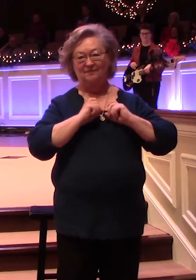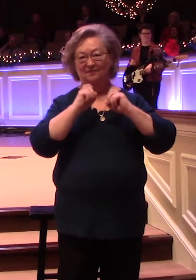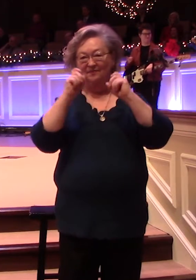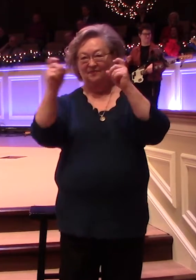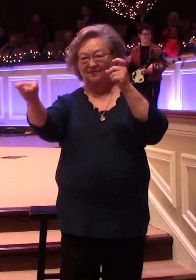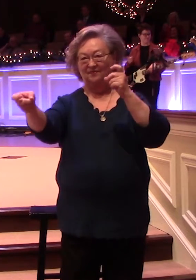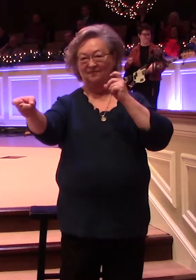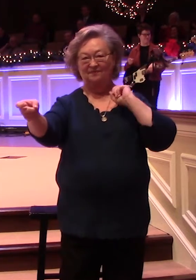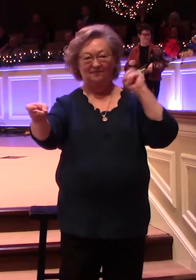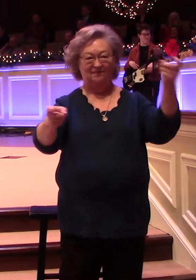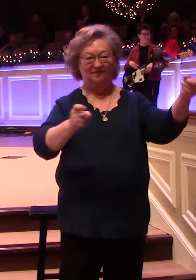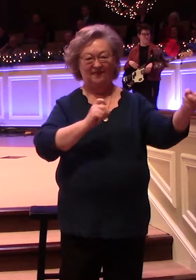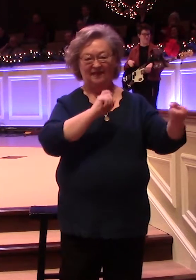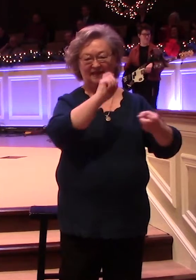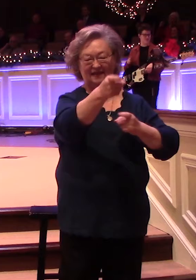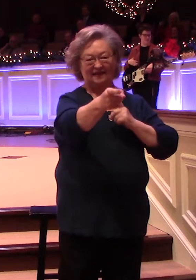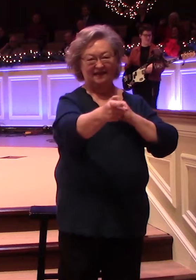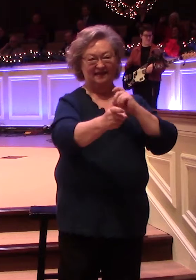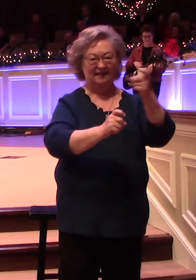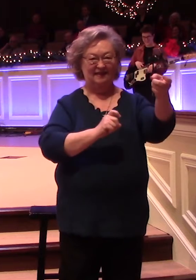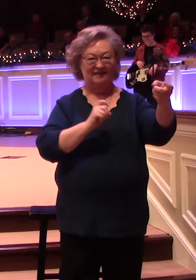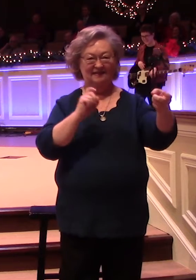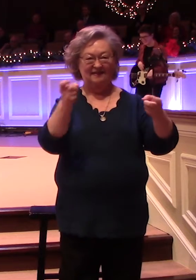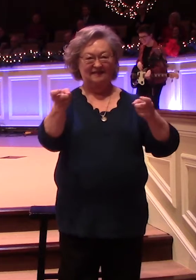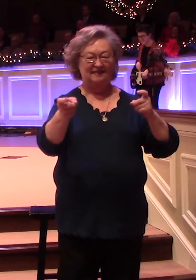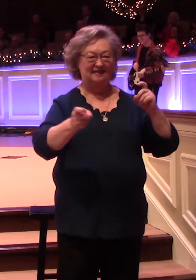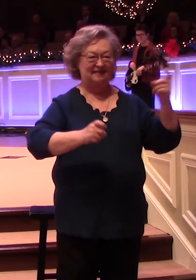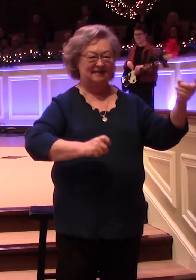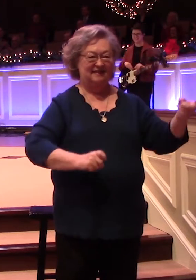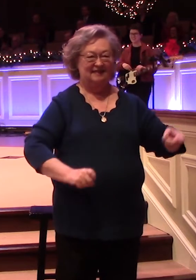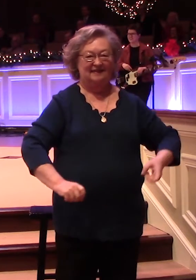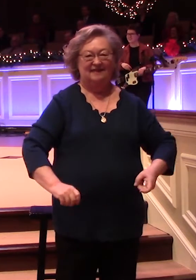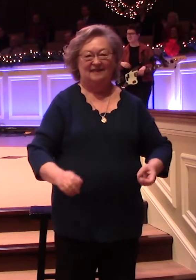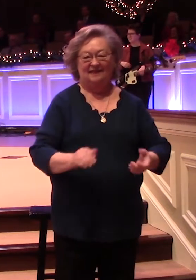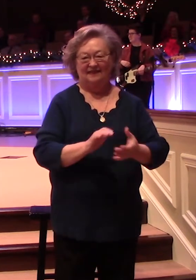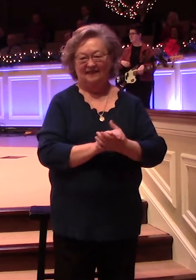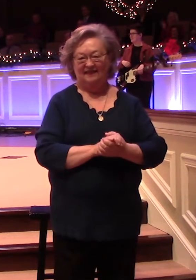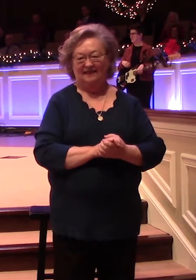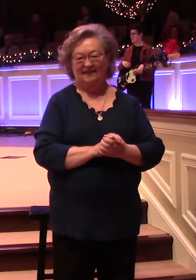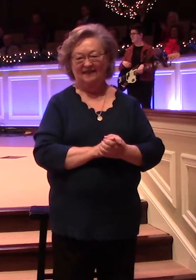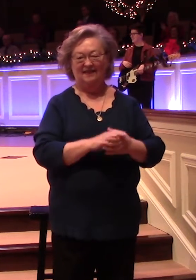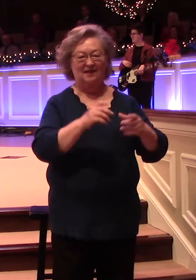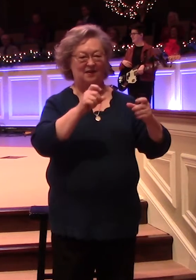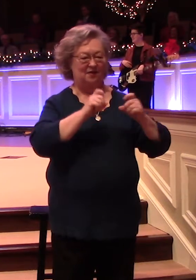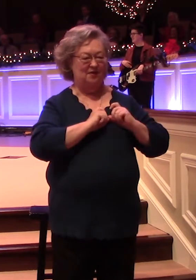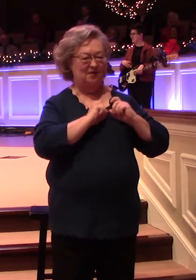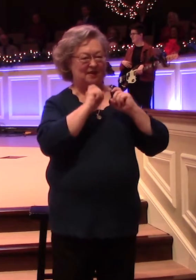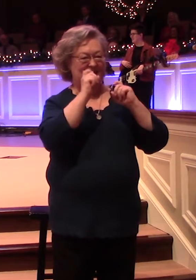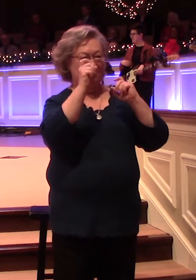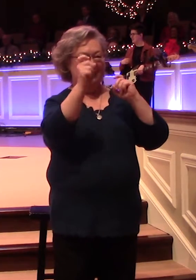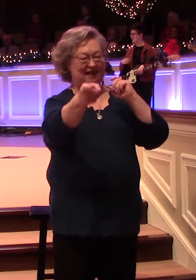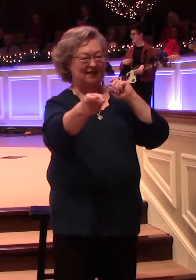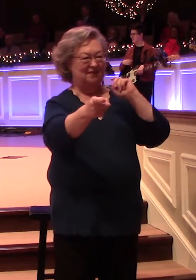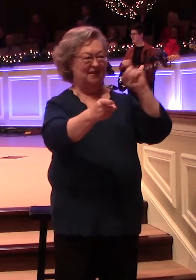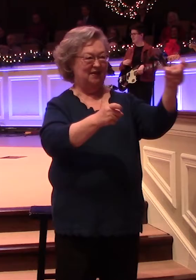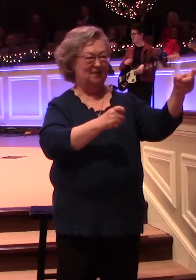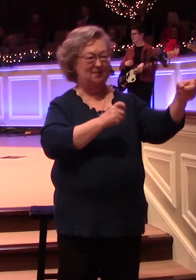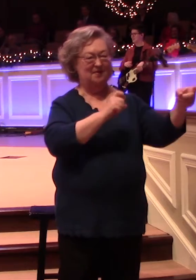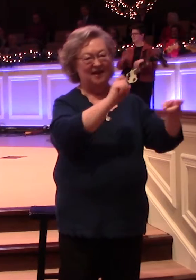give it away. You give it away.